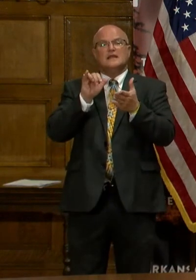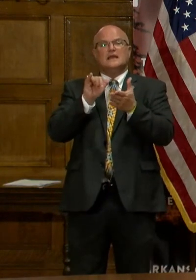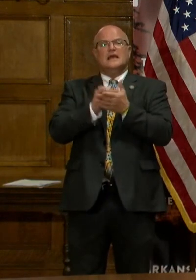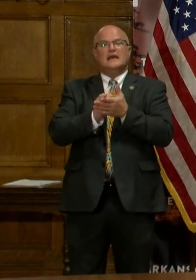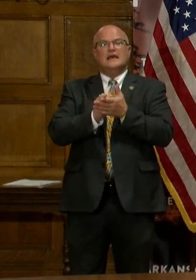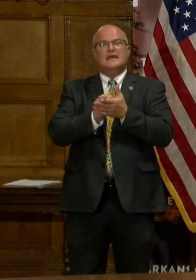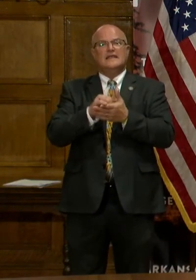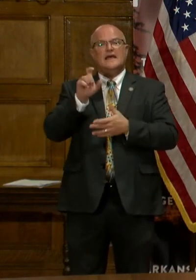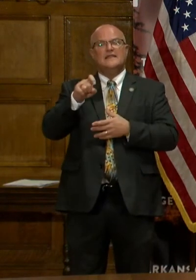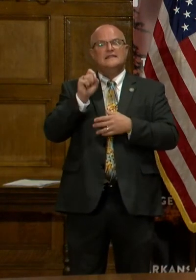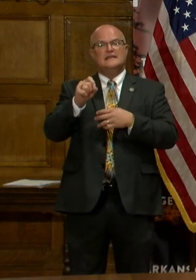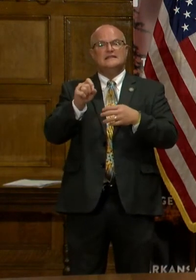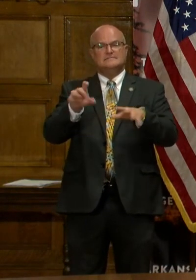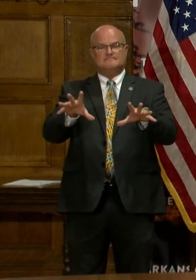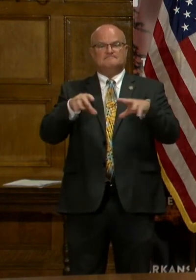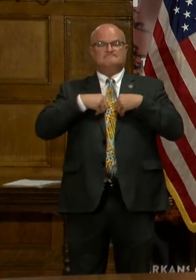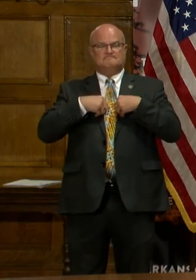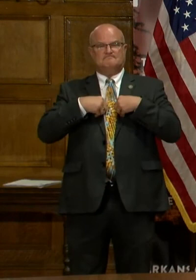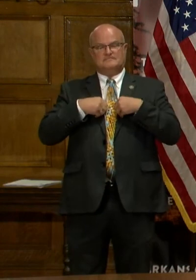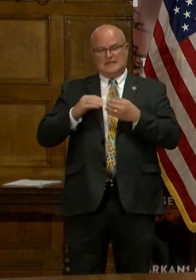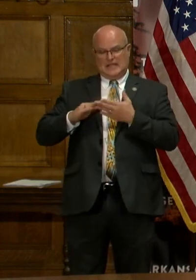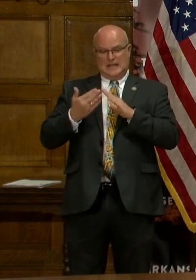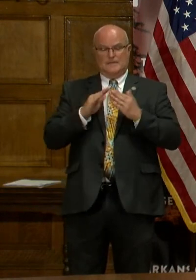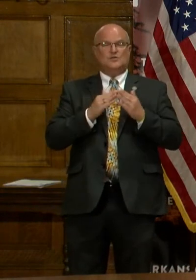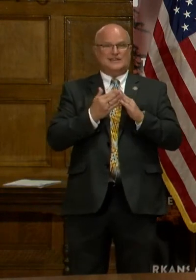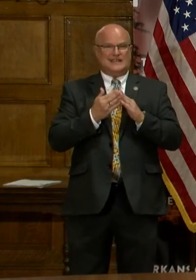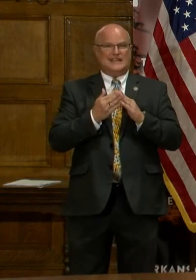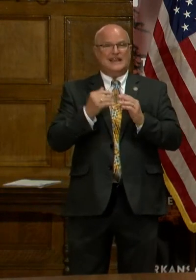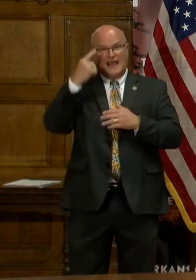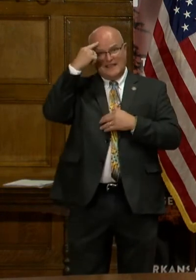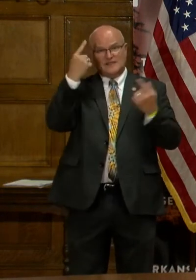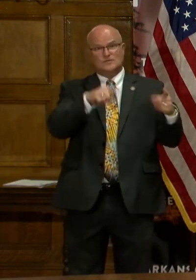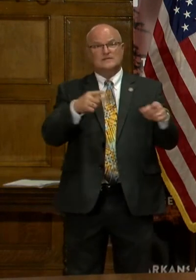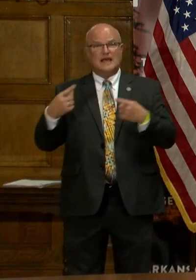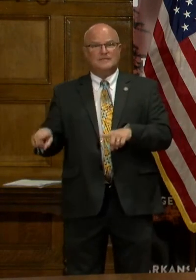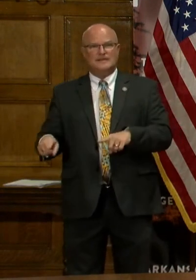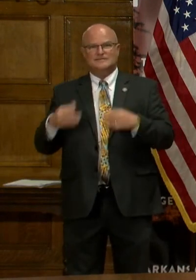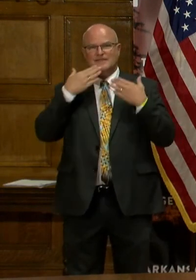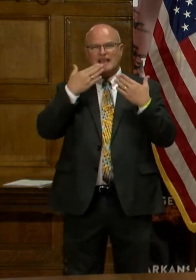they need to take ownership in their community, and I think that's what's happening. Thank you.